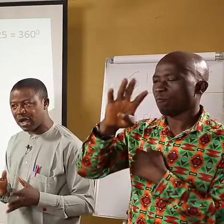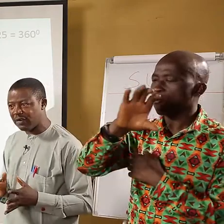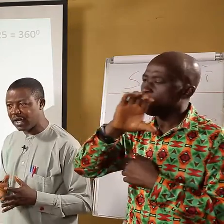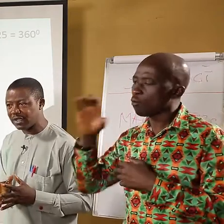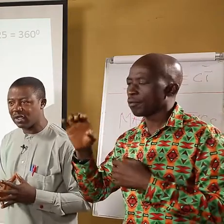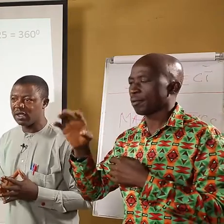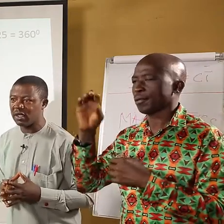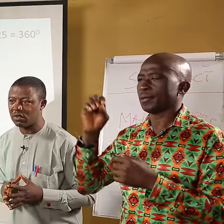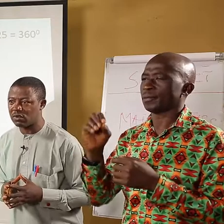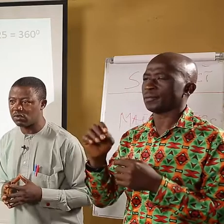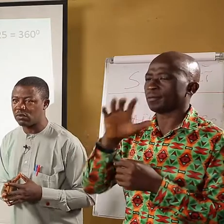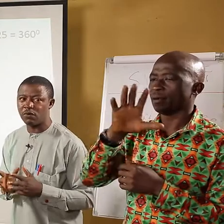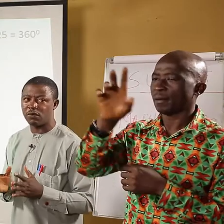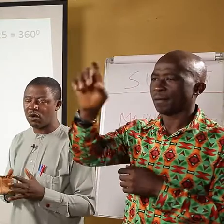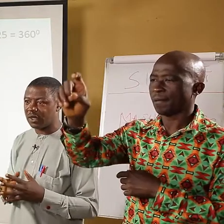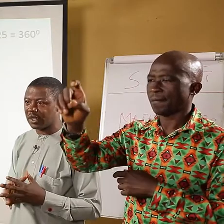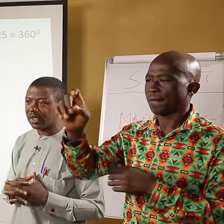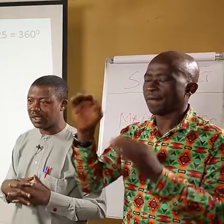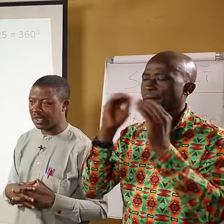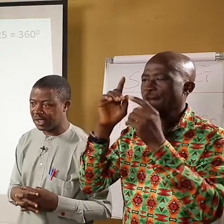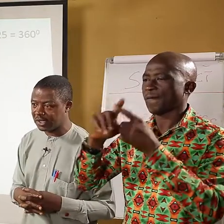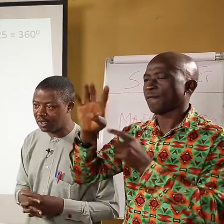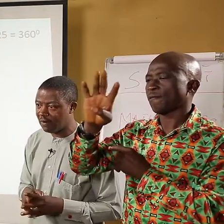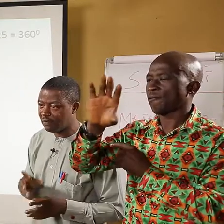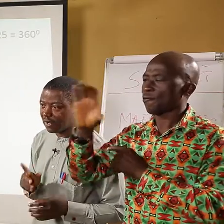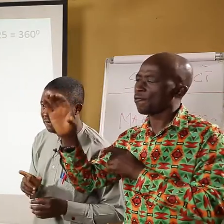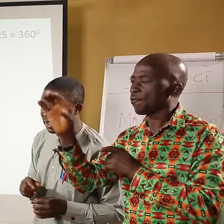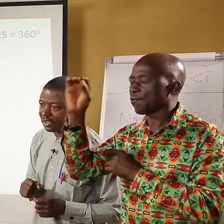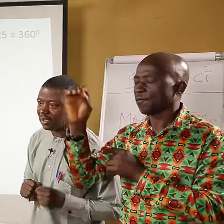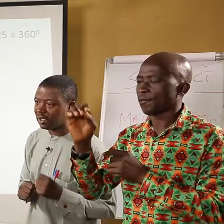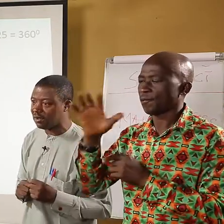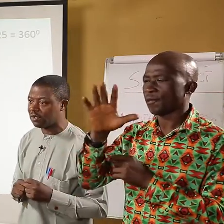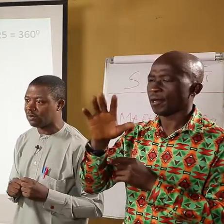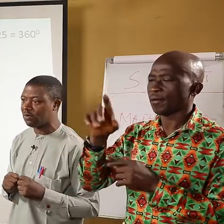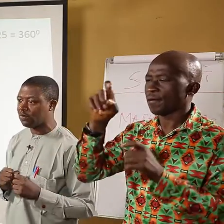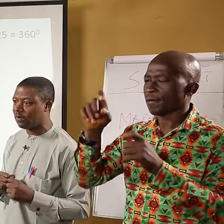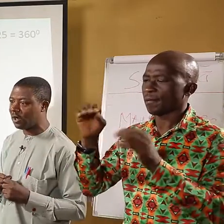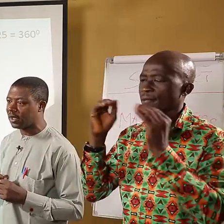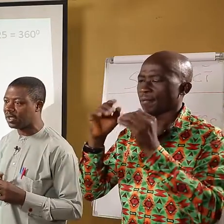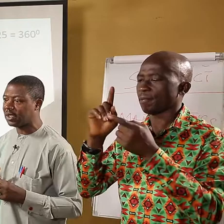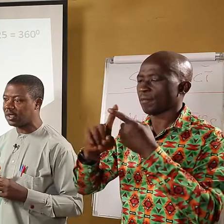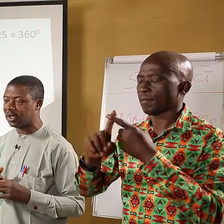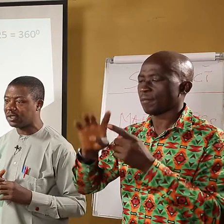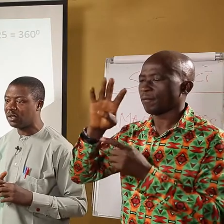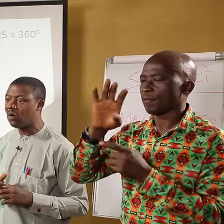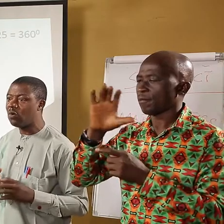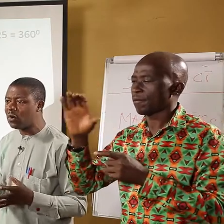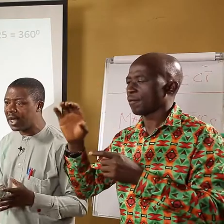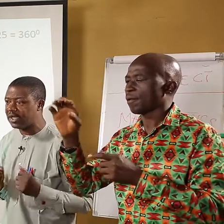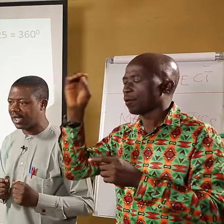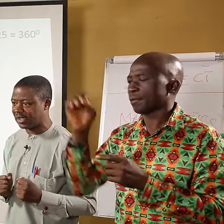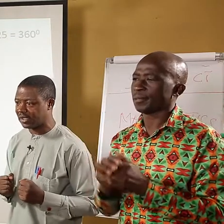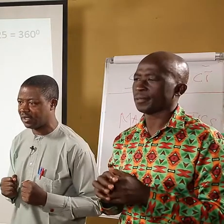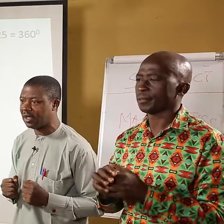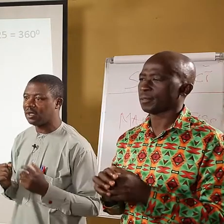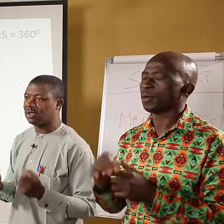So 5x equals to 400 degrees. 5x equals to 400 degrees. Who